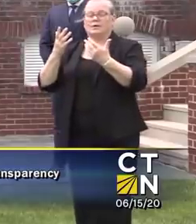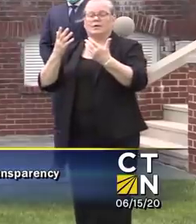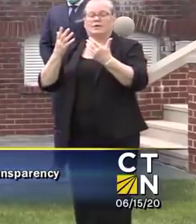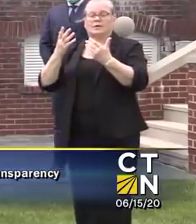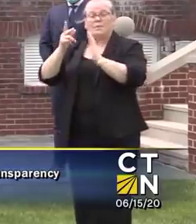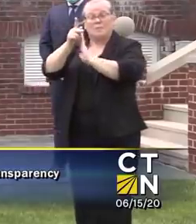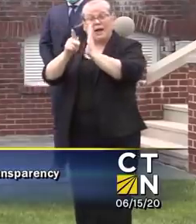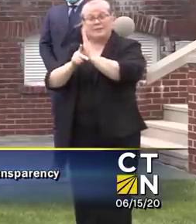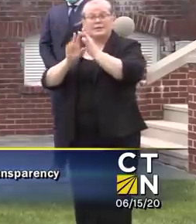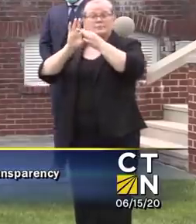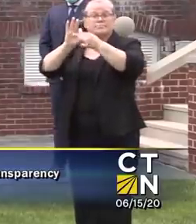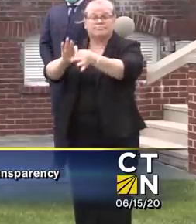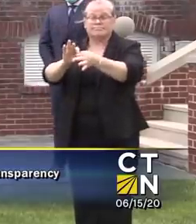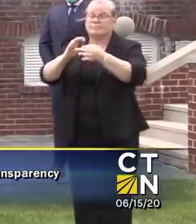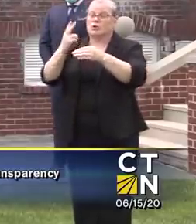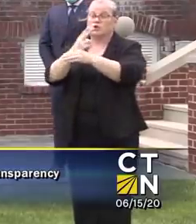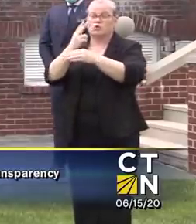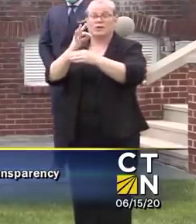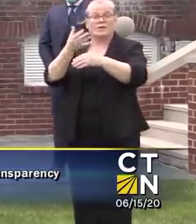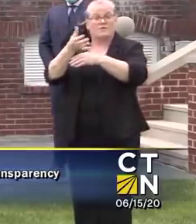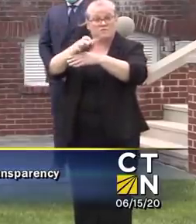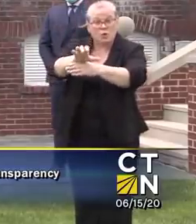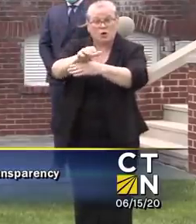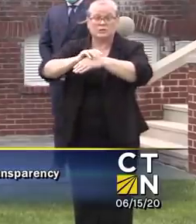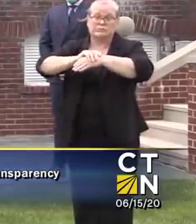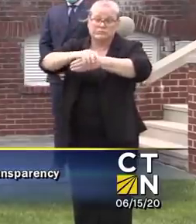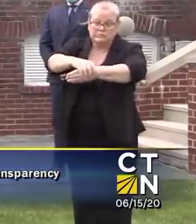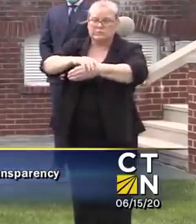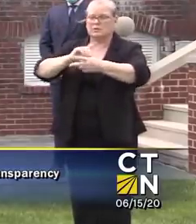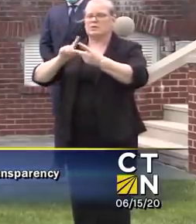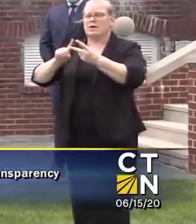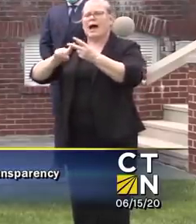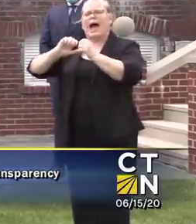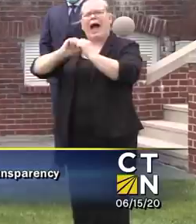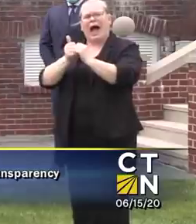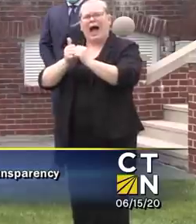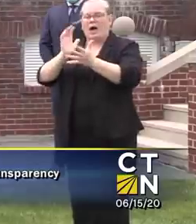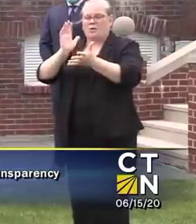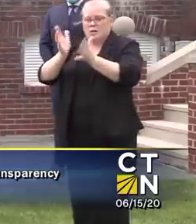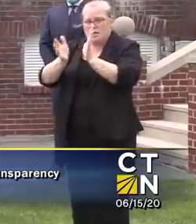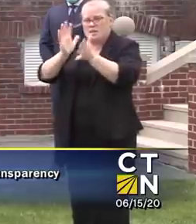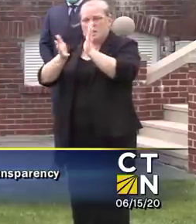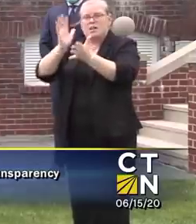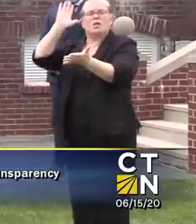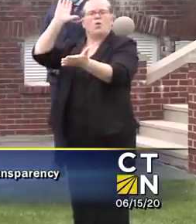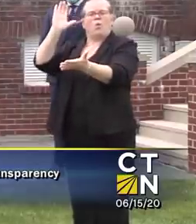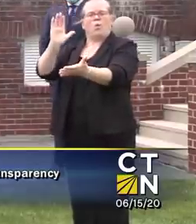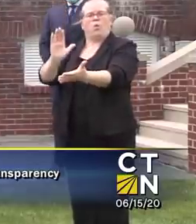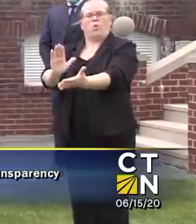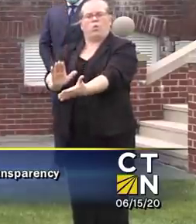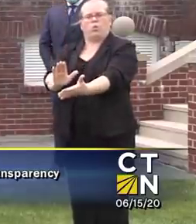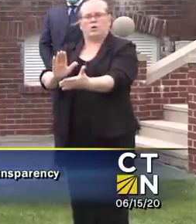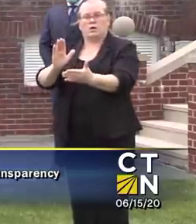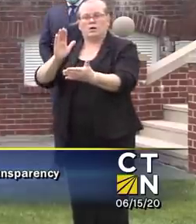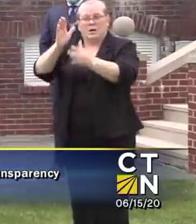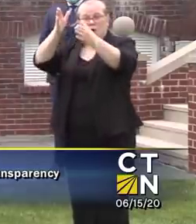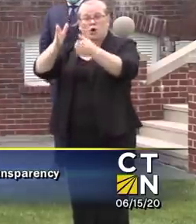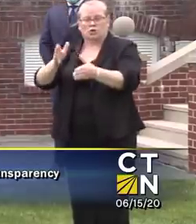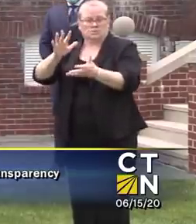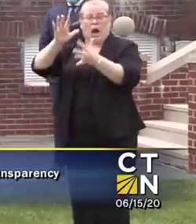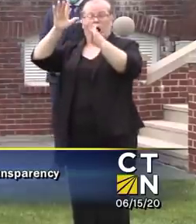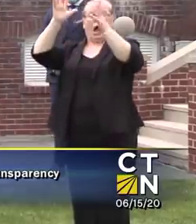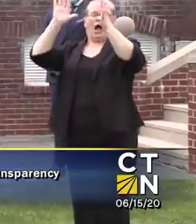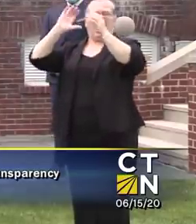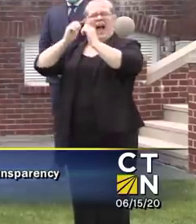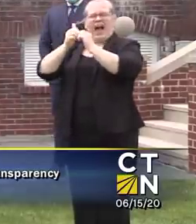de-escalation, and others. But what this incident makes us realize is the fact that we